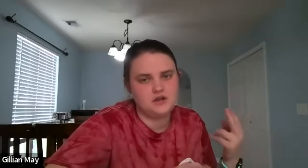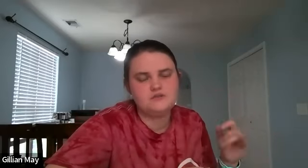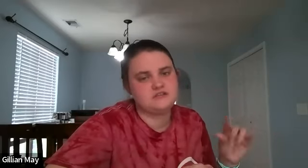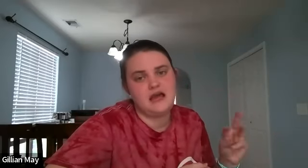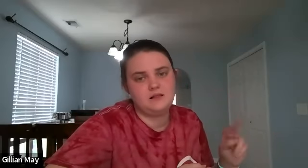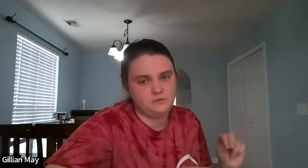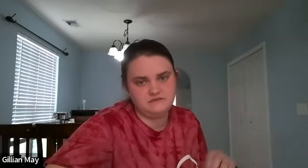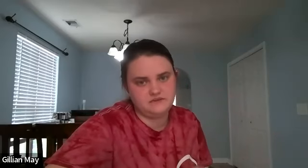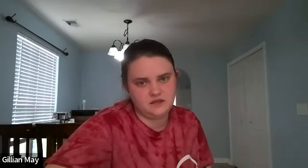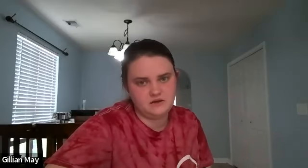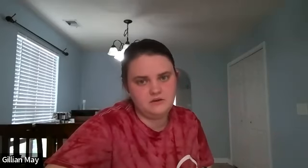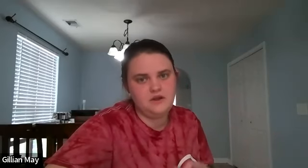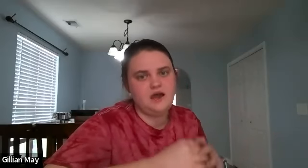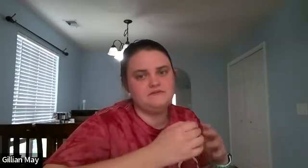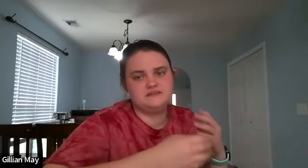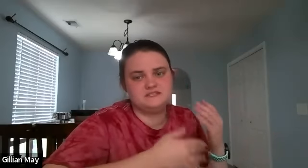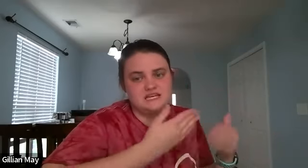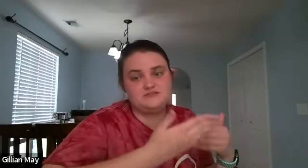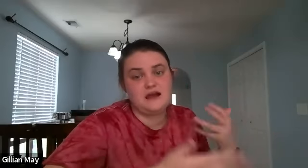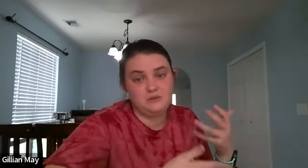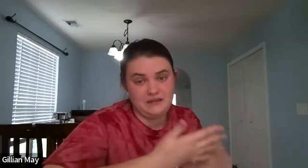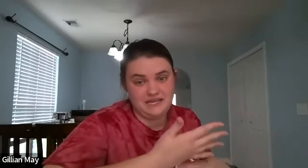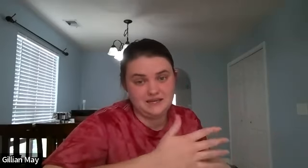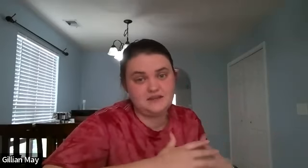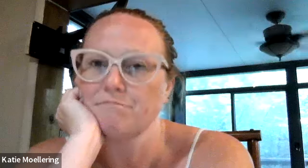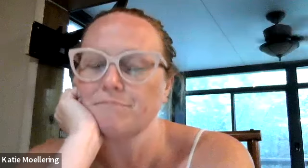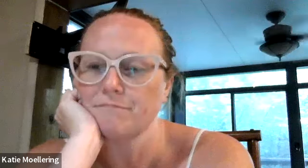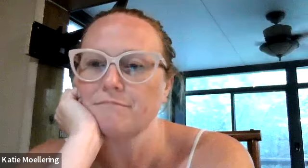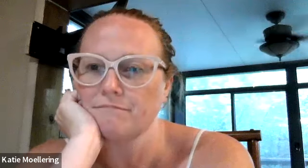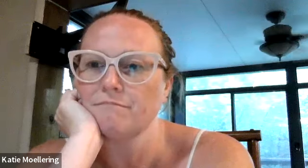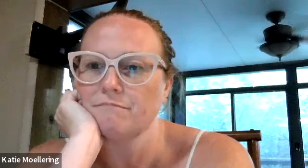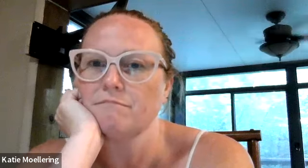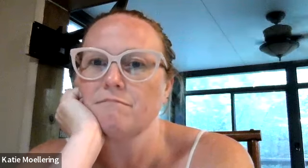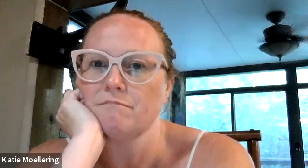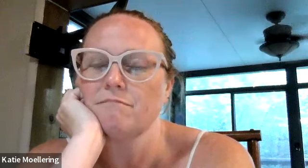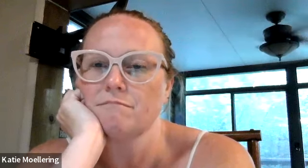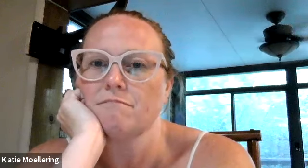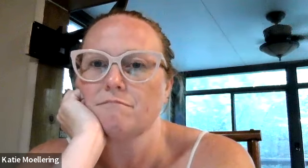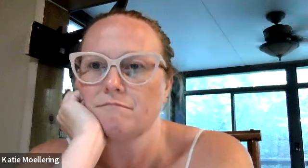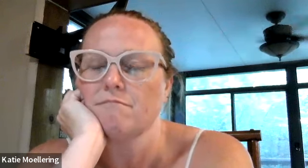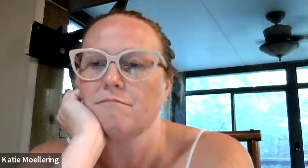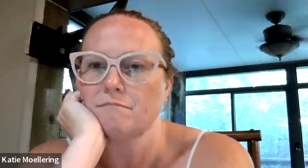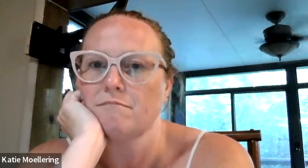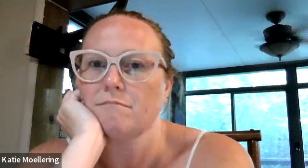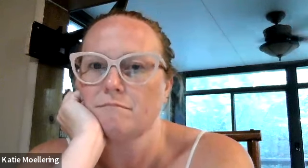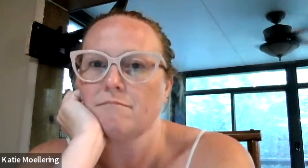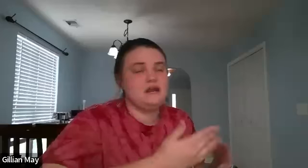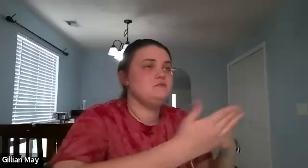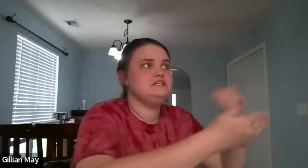know there's a Halloween video of the different signs for Halloween. So you guys can always go and check that out as well. And whatever we do